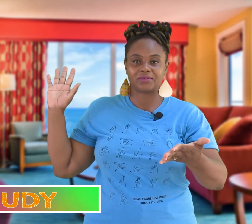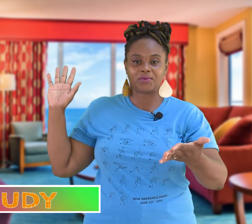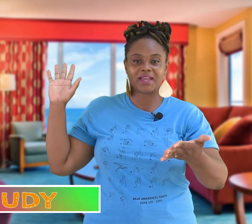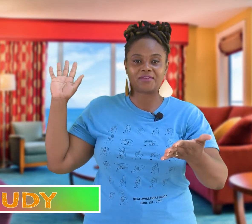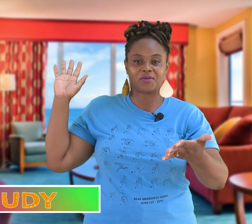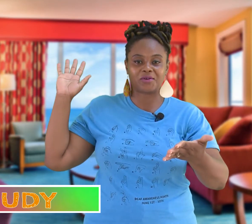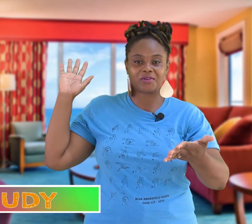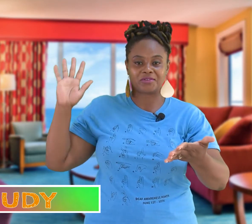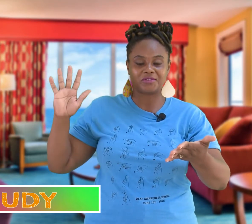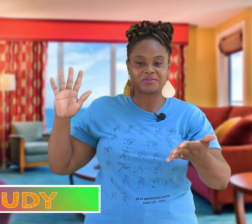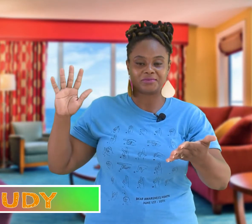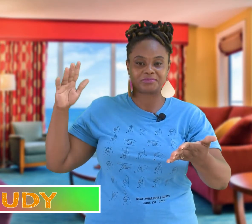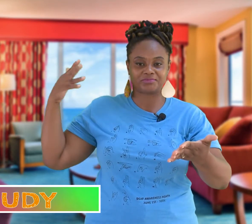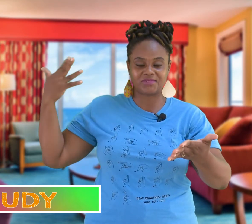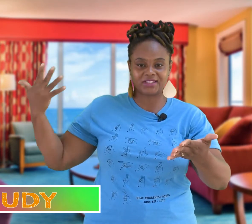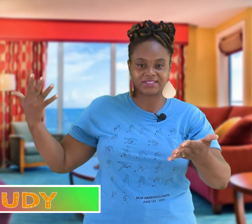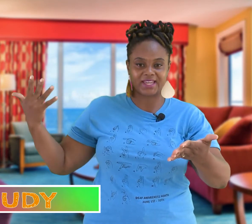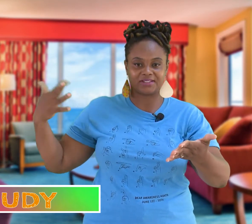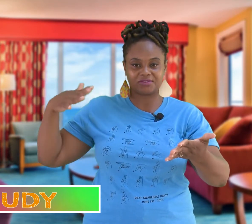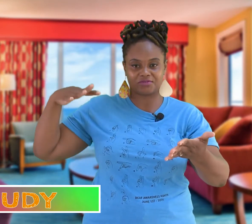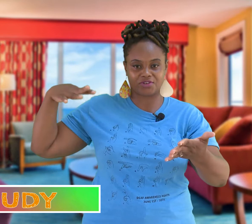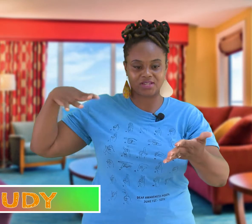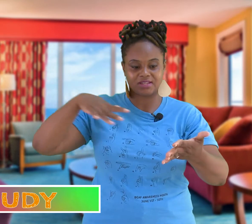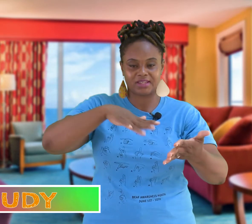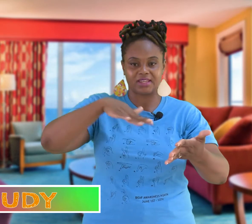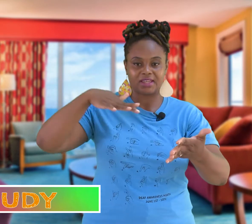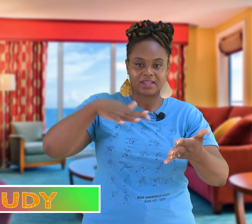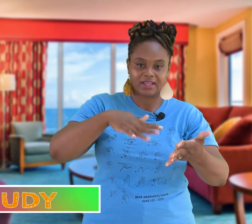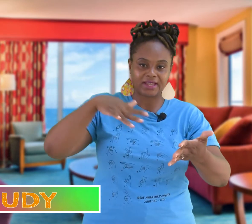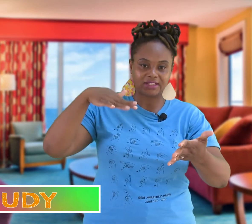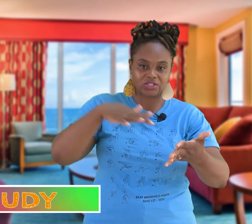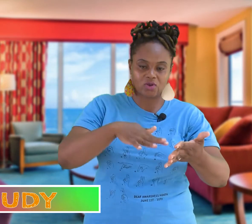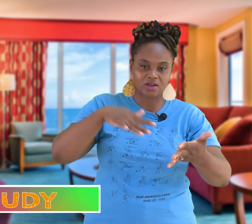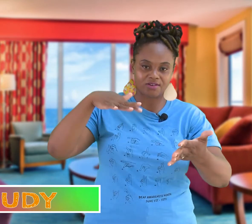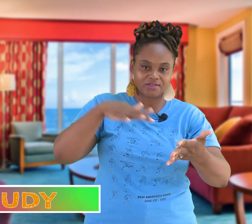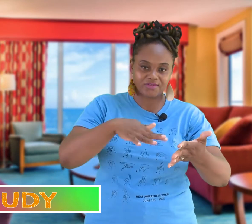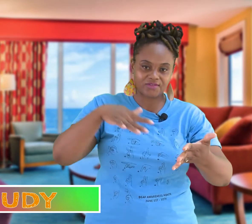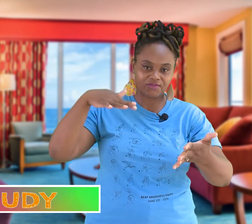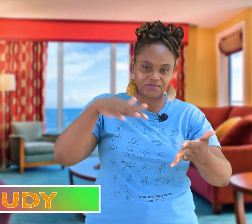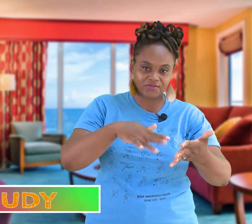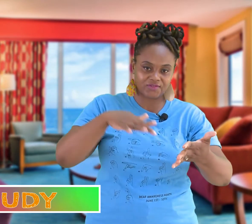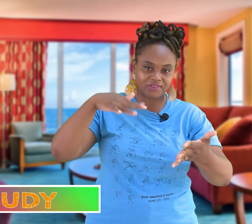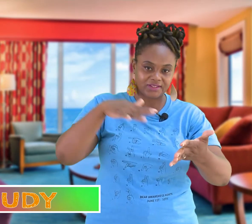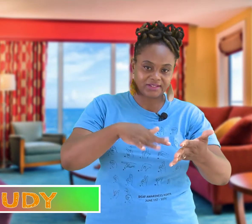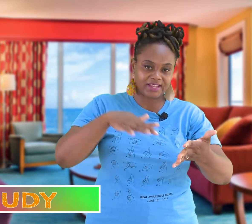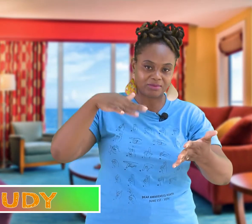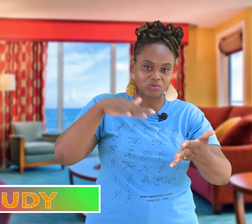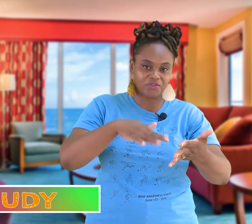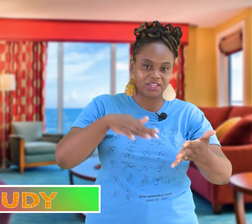we have our next hand free, and you are like moving